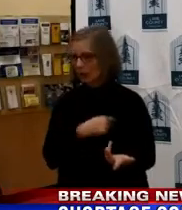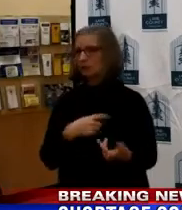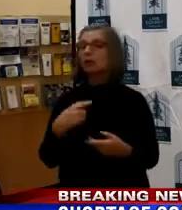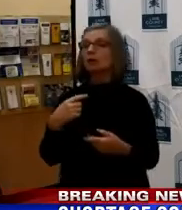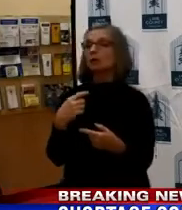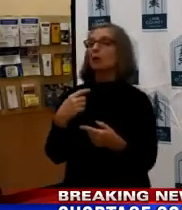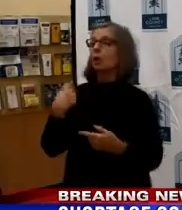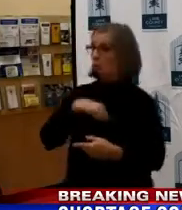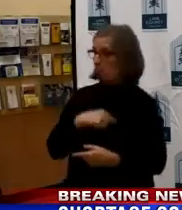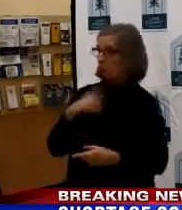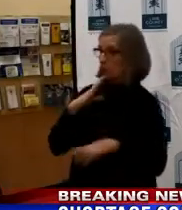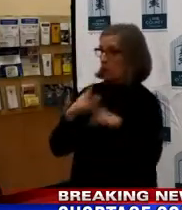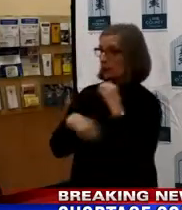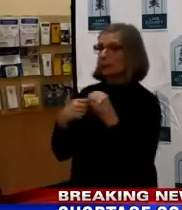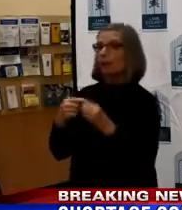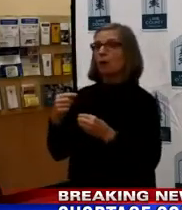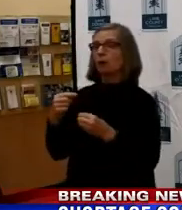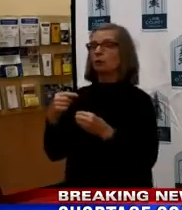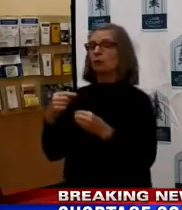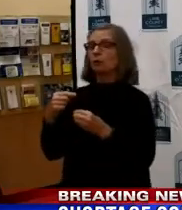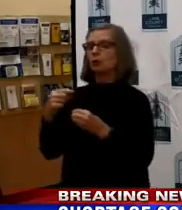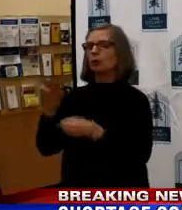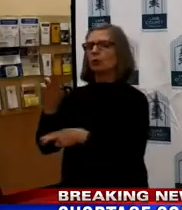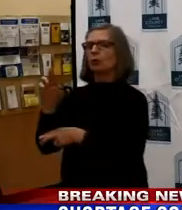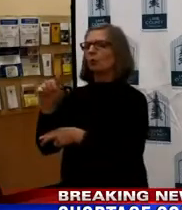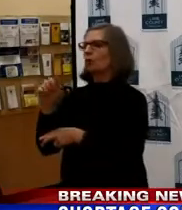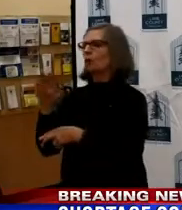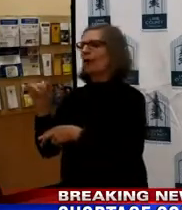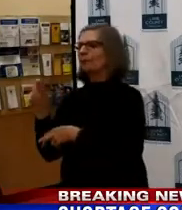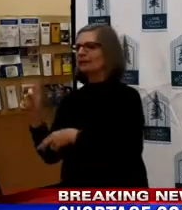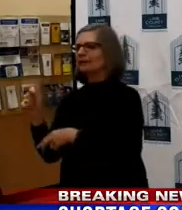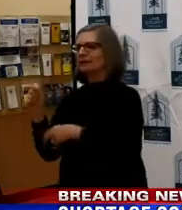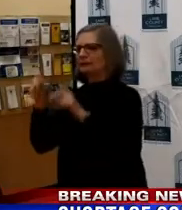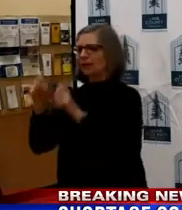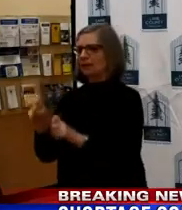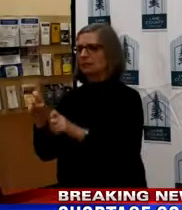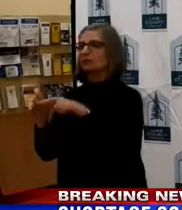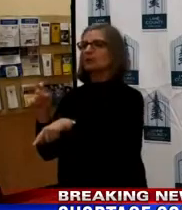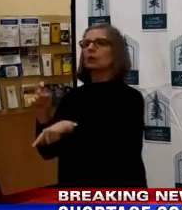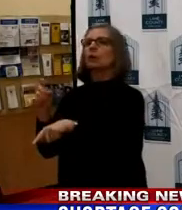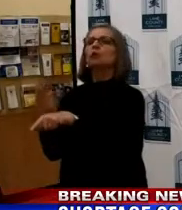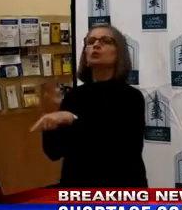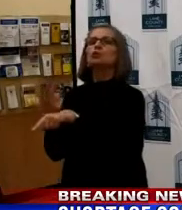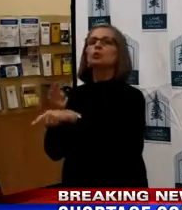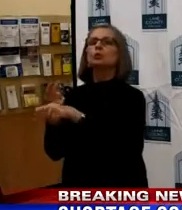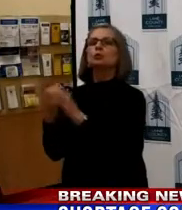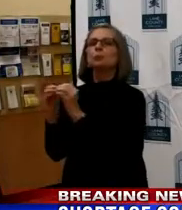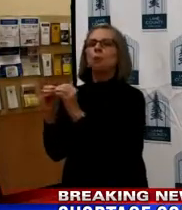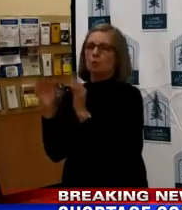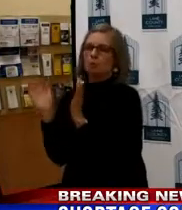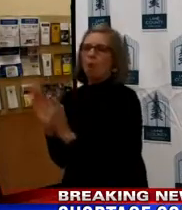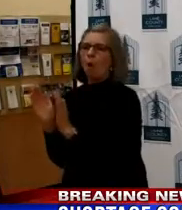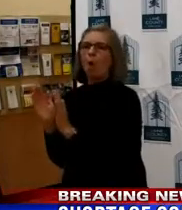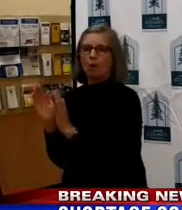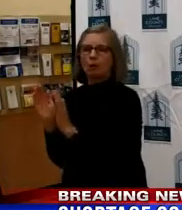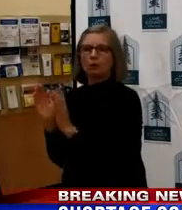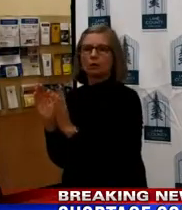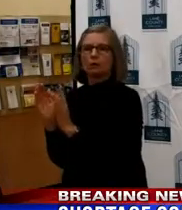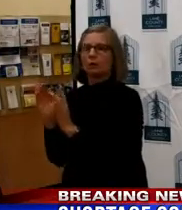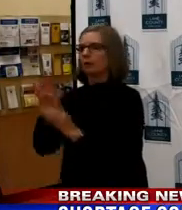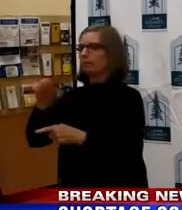they use a smaller amount of chemicals, and they do a smaller batch testing or individualized testing, excuse me, like the Abbott test, for